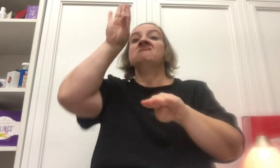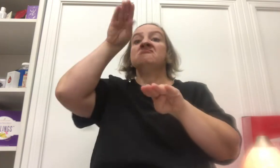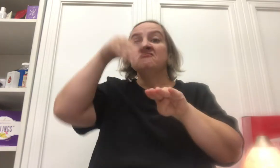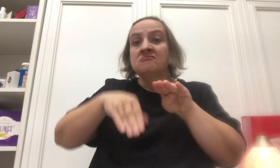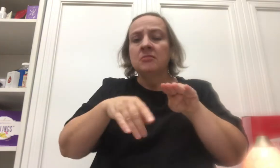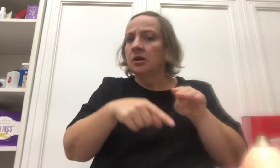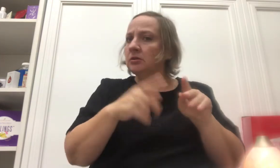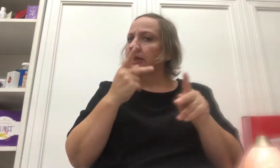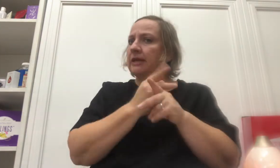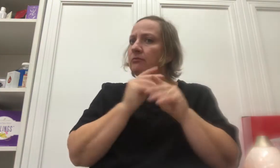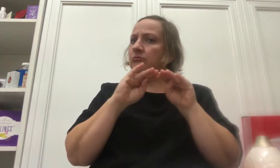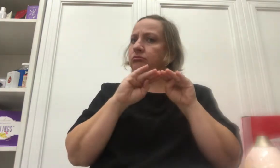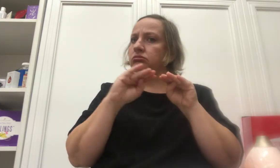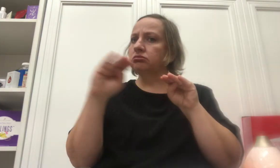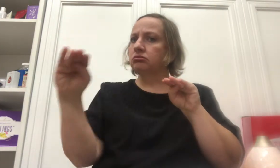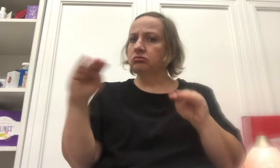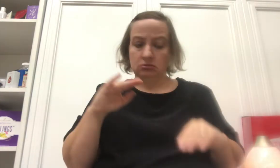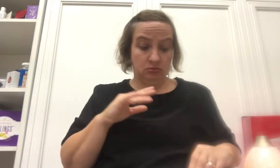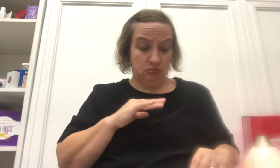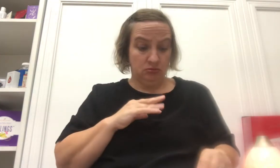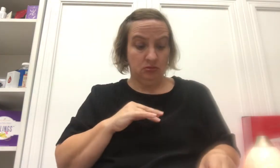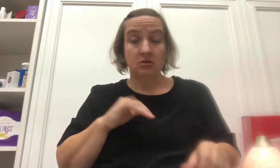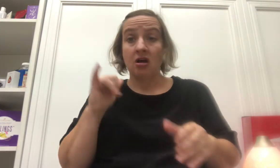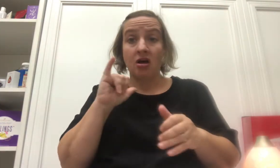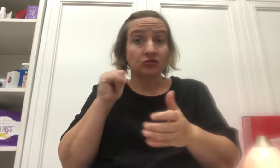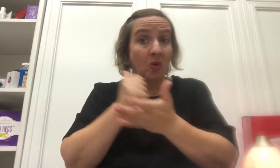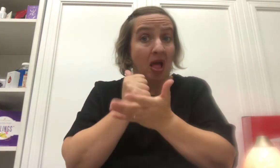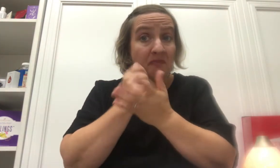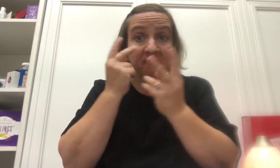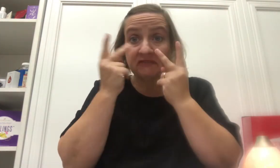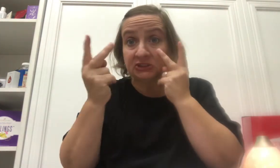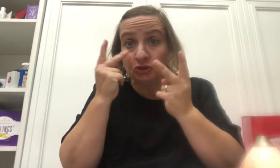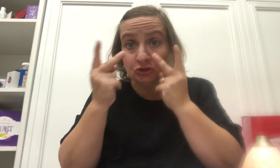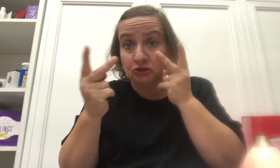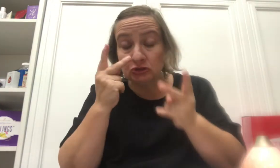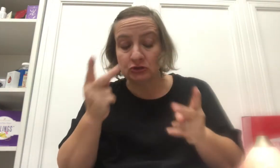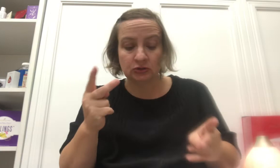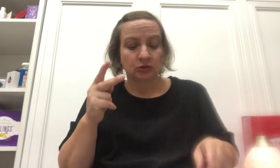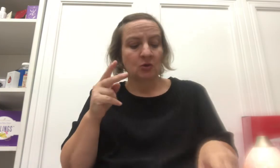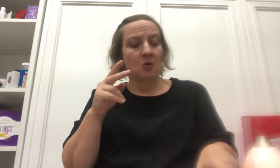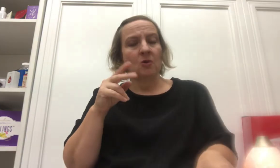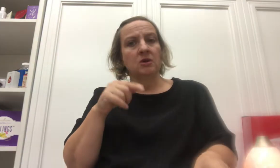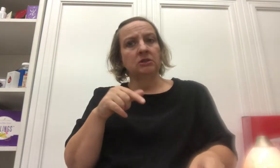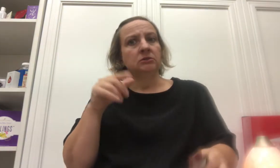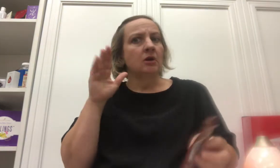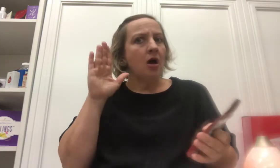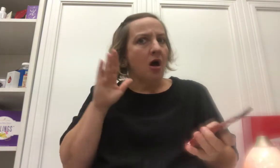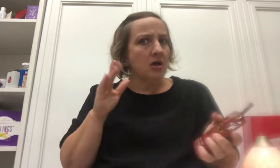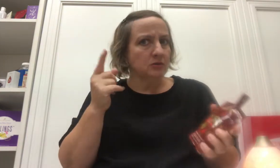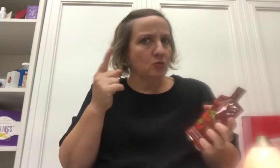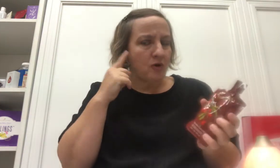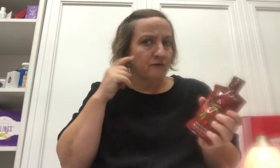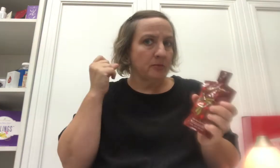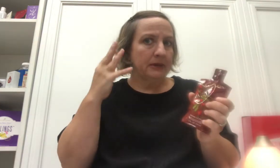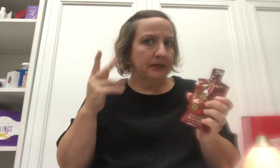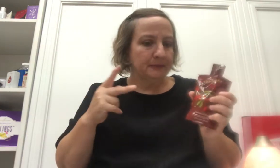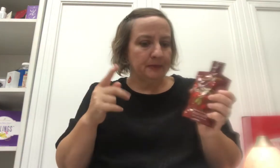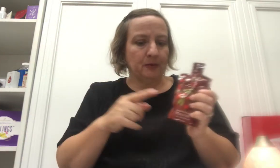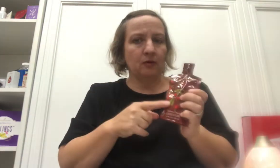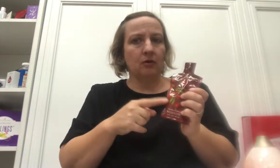And keeps us from getting those spikes and valleys with our blood sugar. It also helps with our vision. So